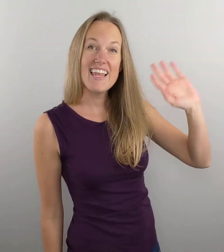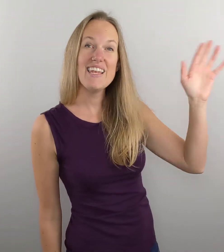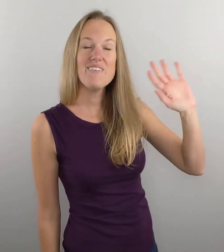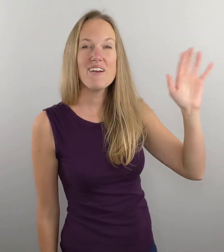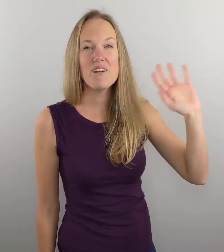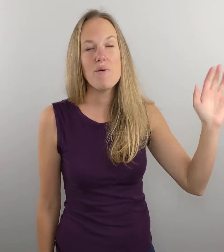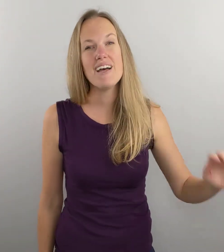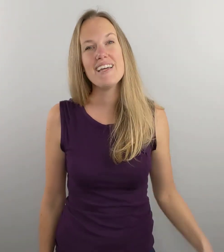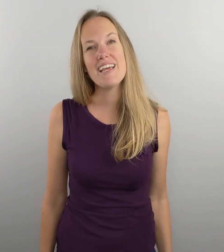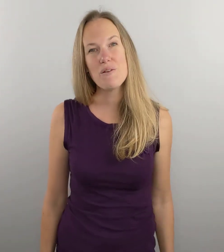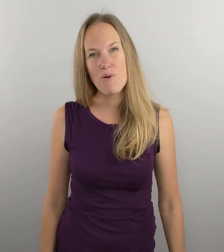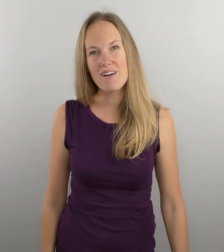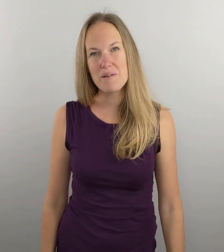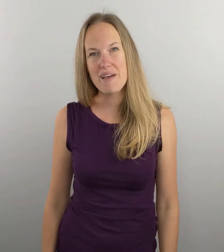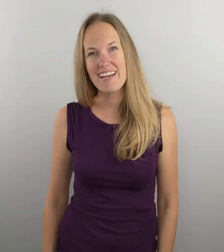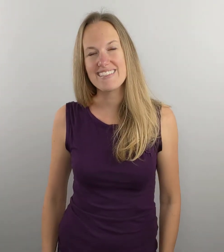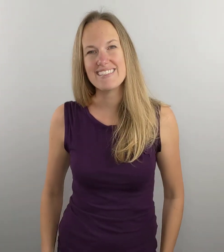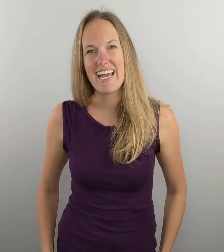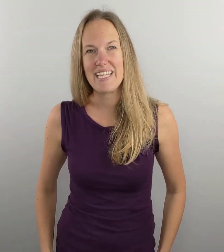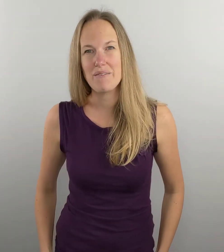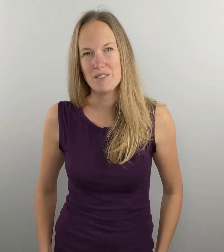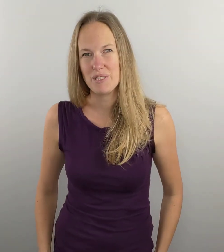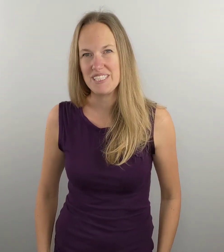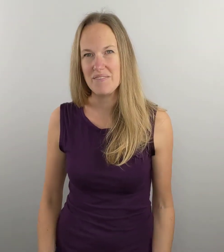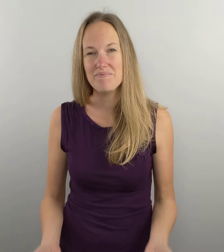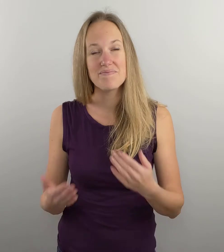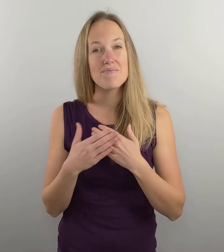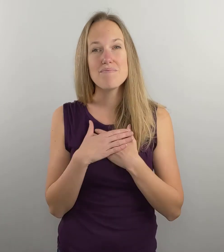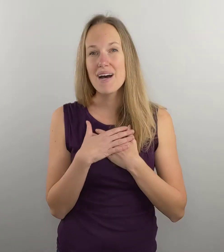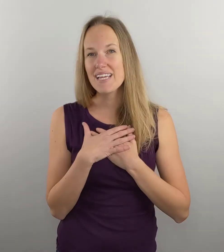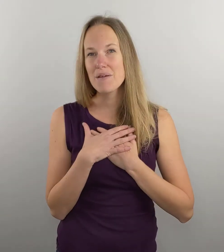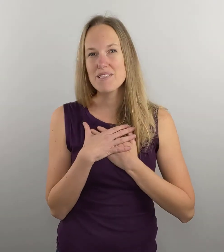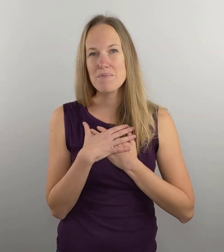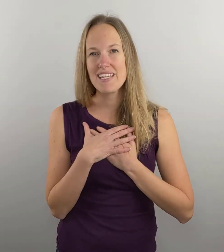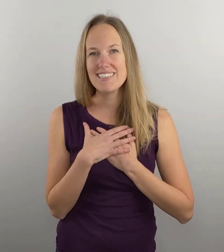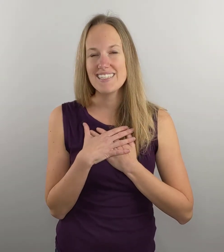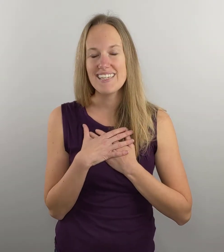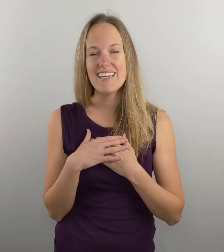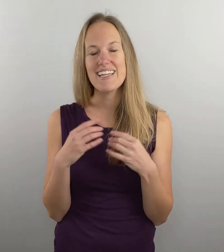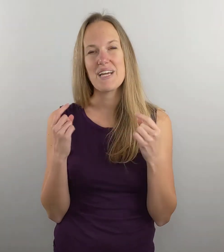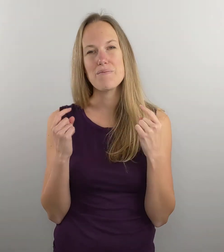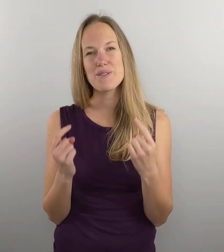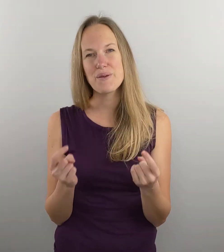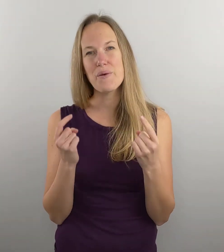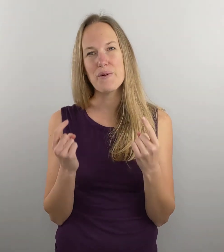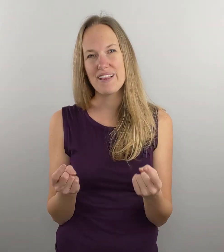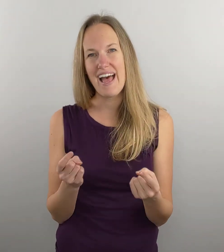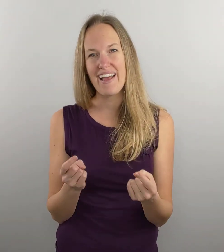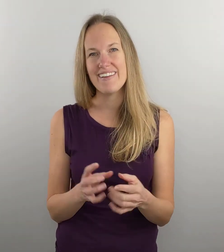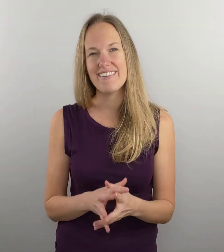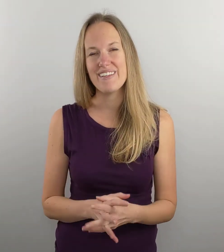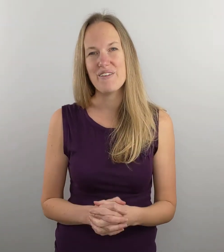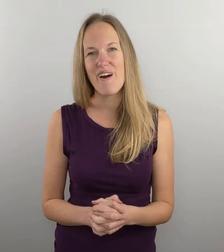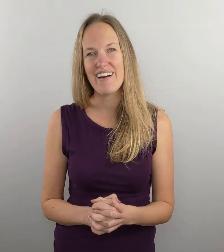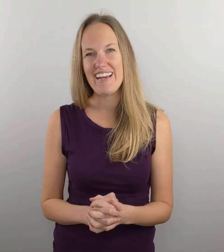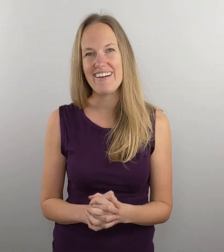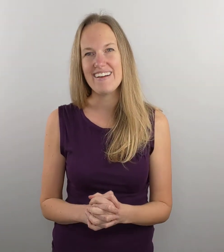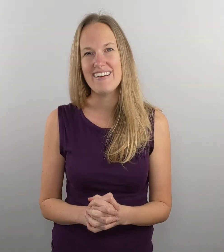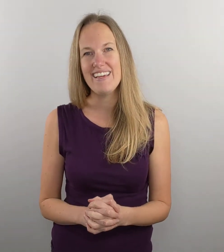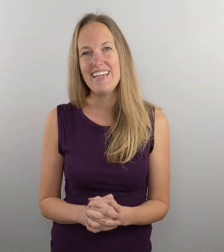Hello everyone, and welcome back to Sign Language Worship. My name is Mandy, and I'm so glad that you are here.